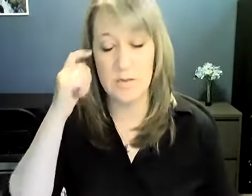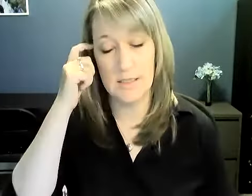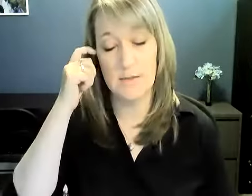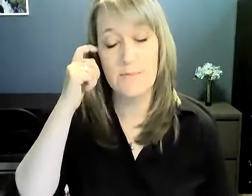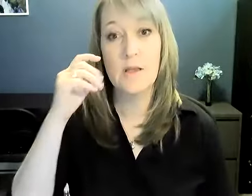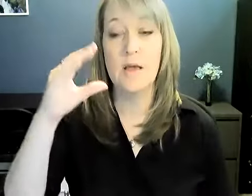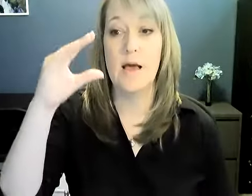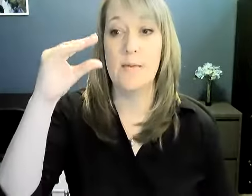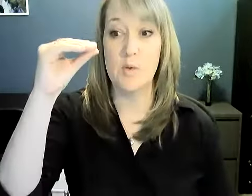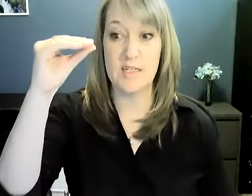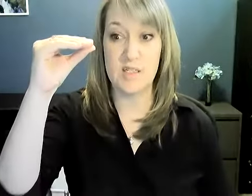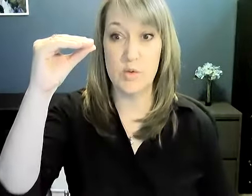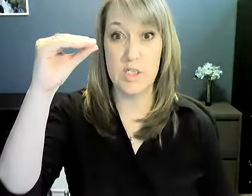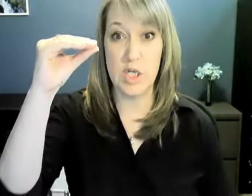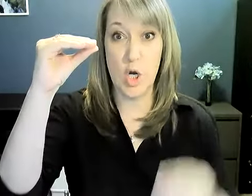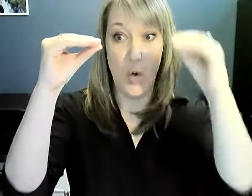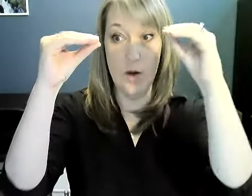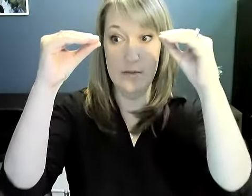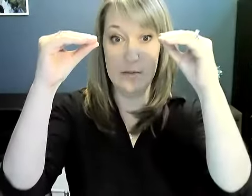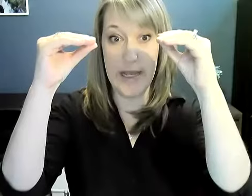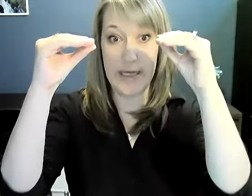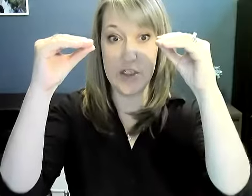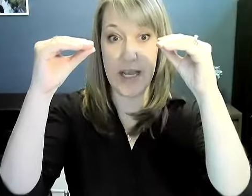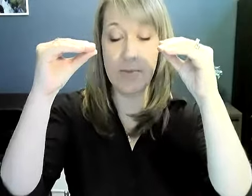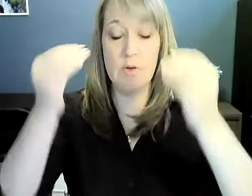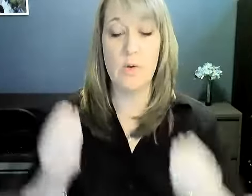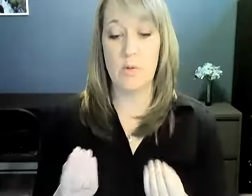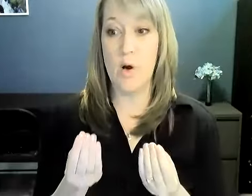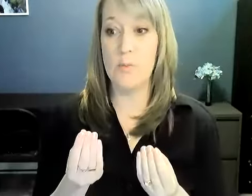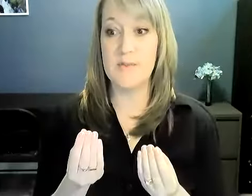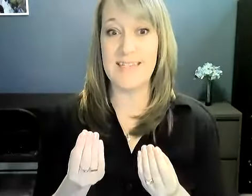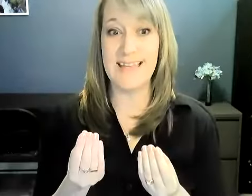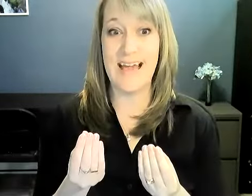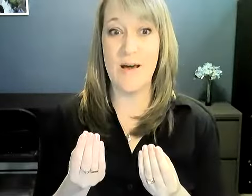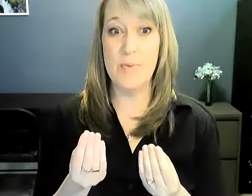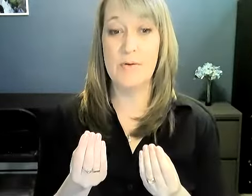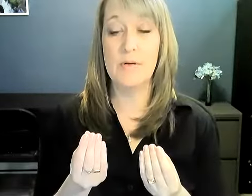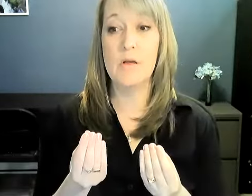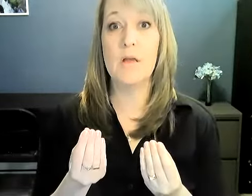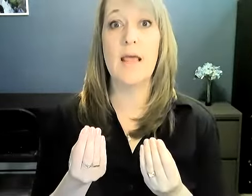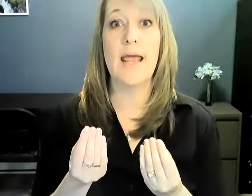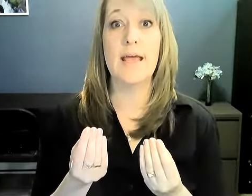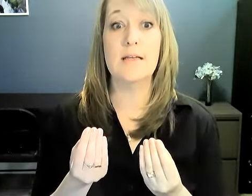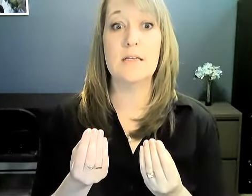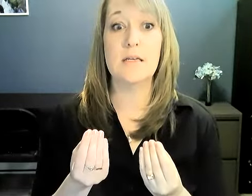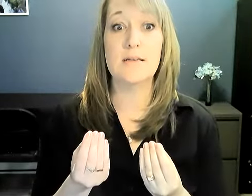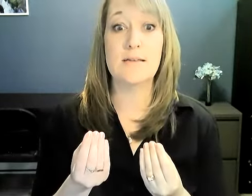two-handed. You want a squished O hand shape with your palms facing up, and